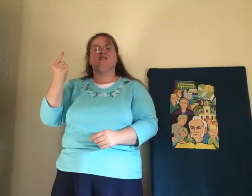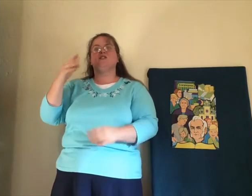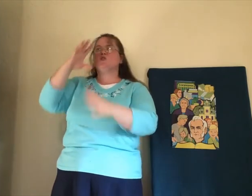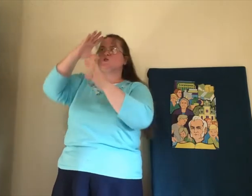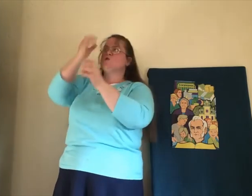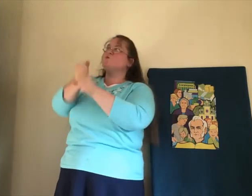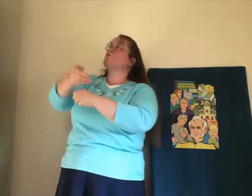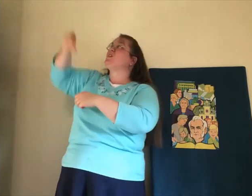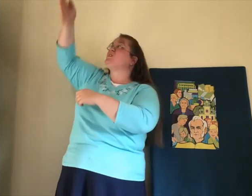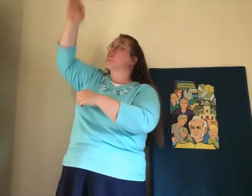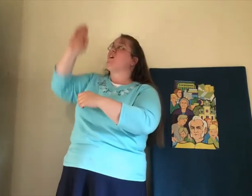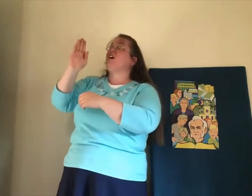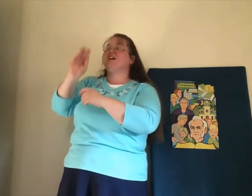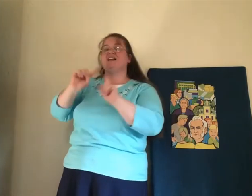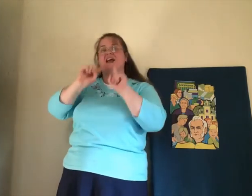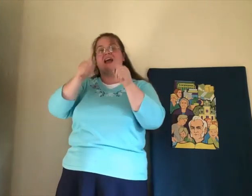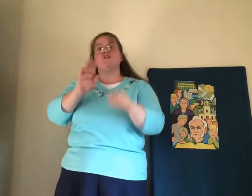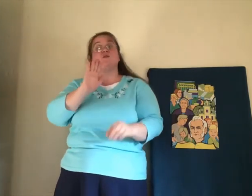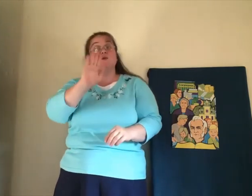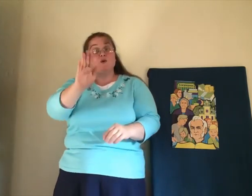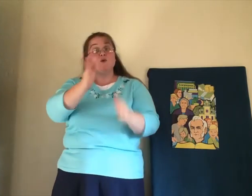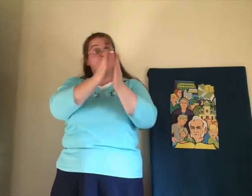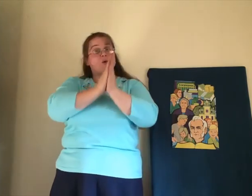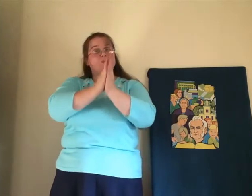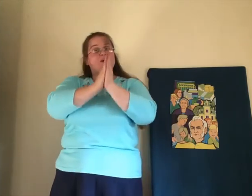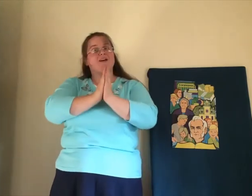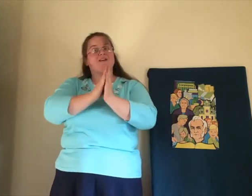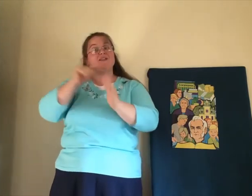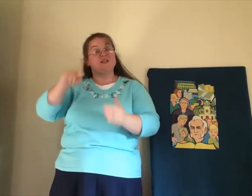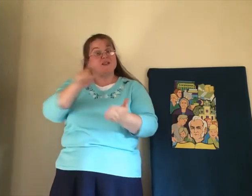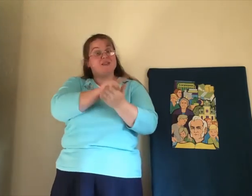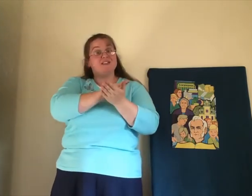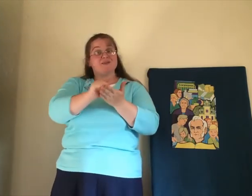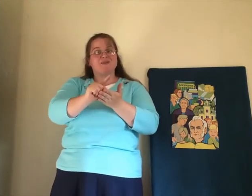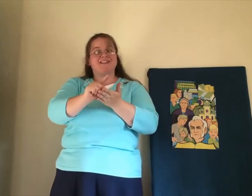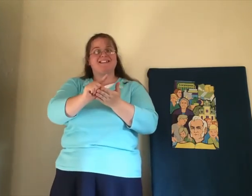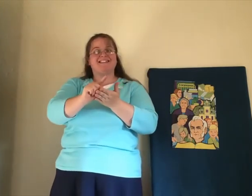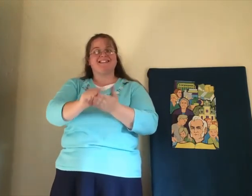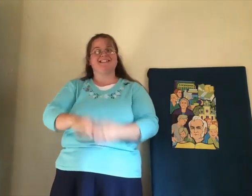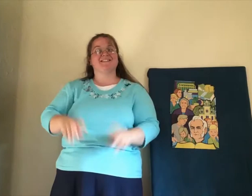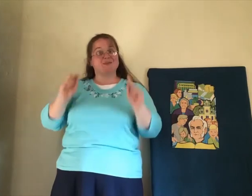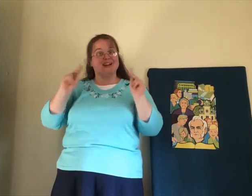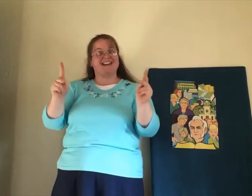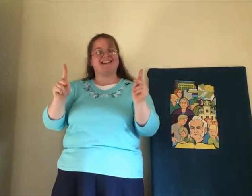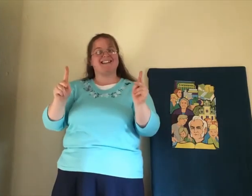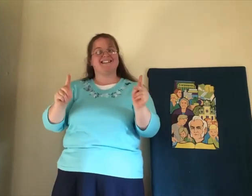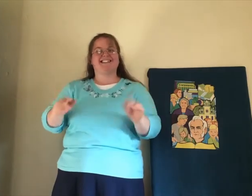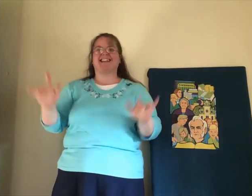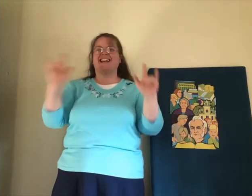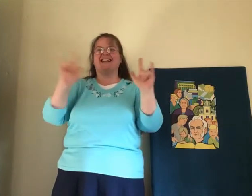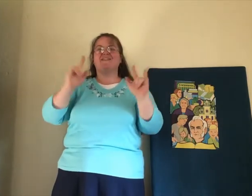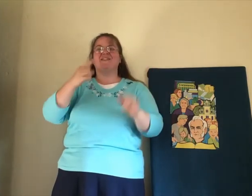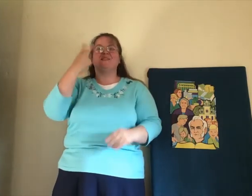God for something. Trust God that He will answer your prayer this week.